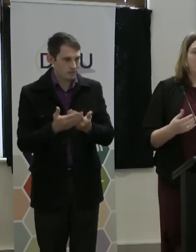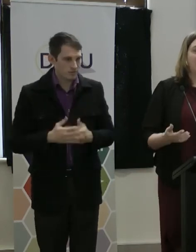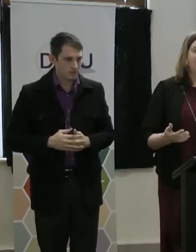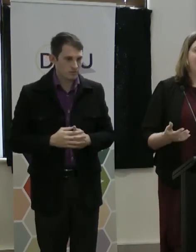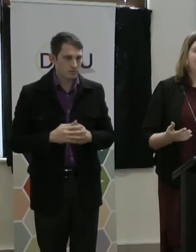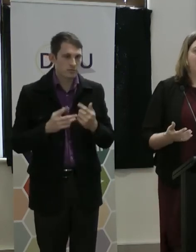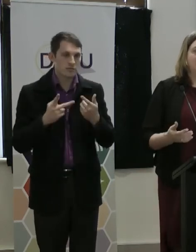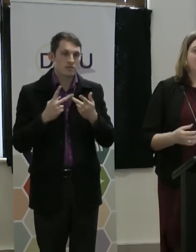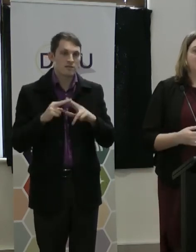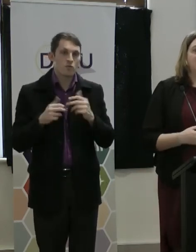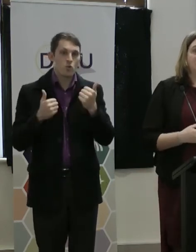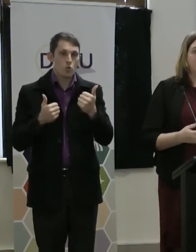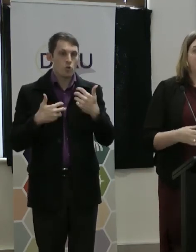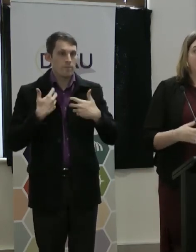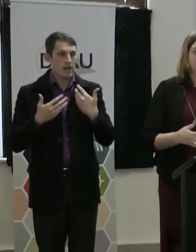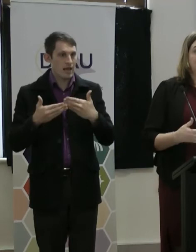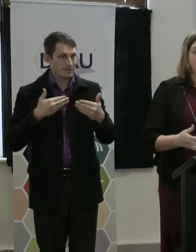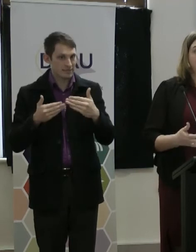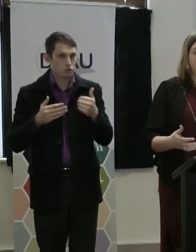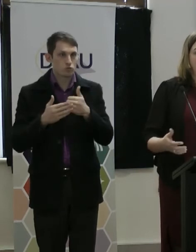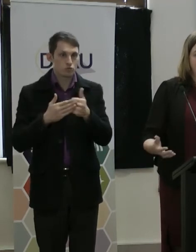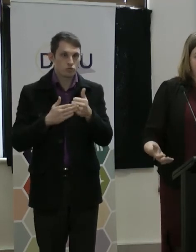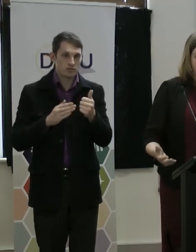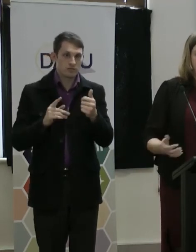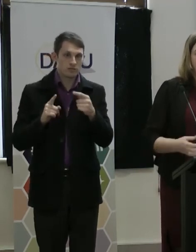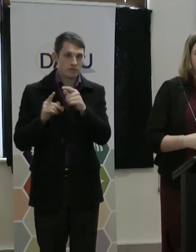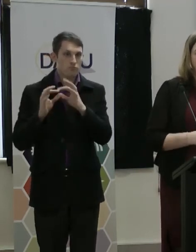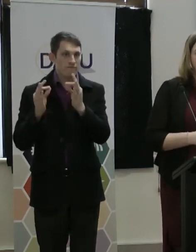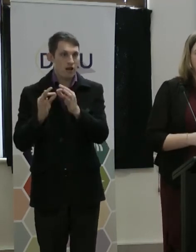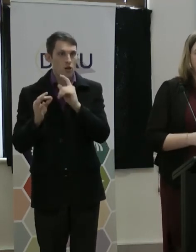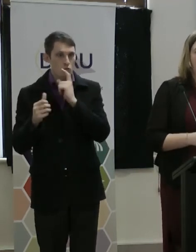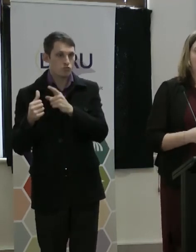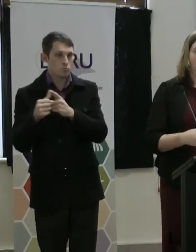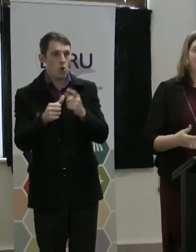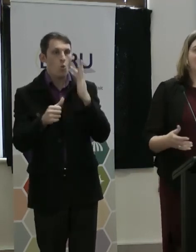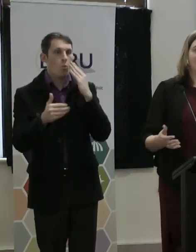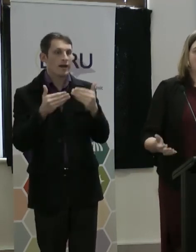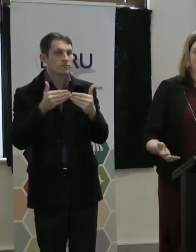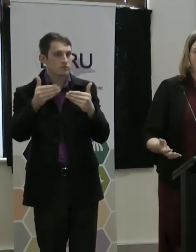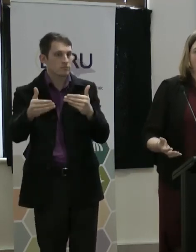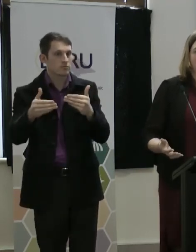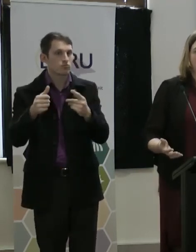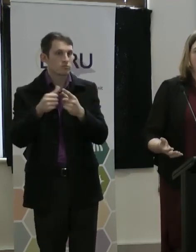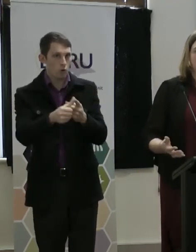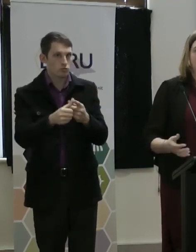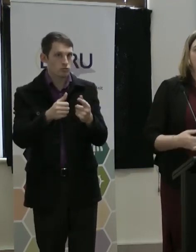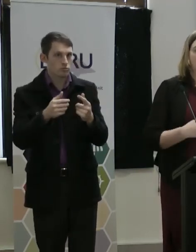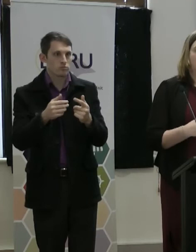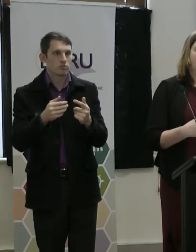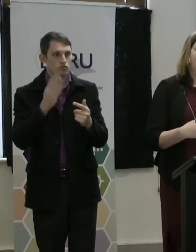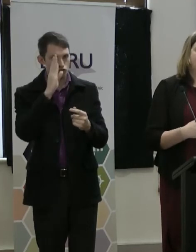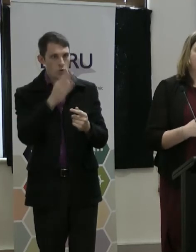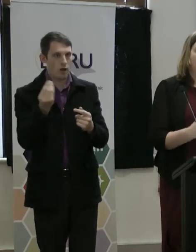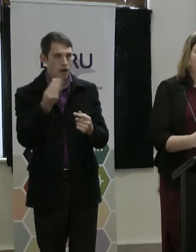Good complaint handling practices would be that the provider would tell you when you can expect to get a response, and if by that stage you haven't got a response, we